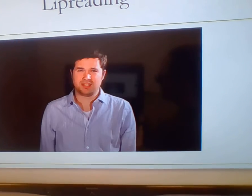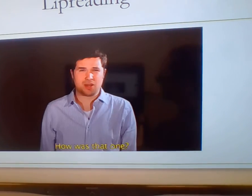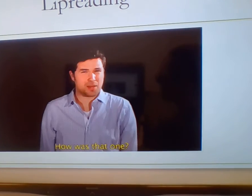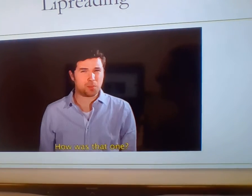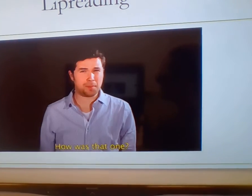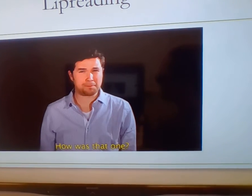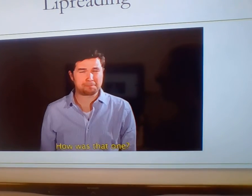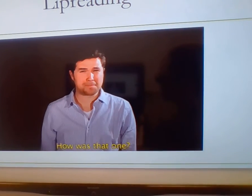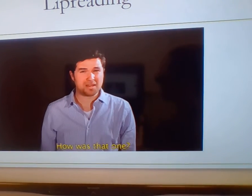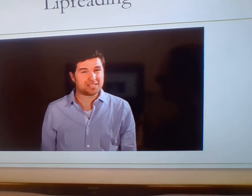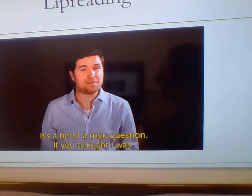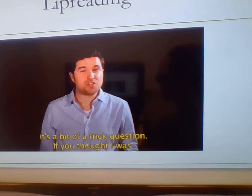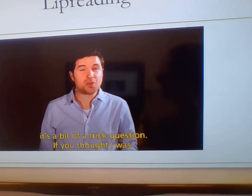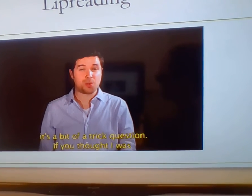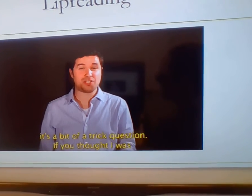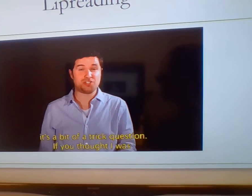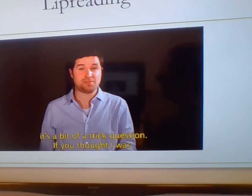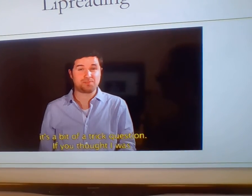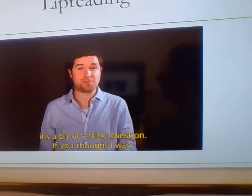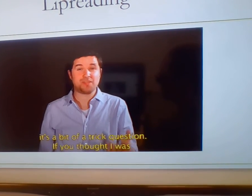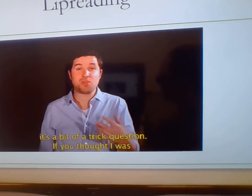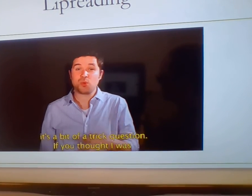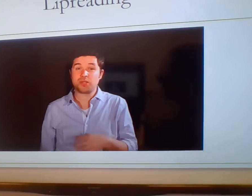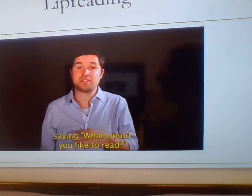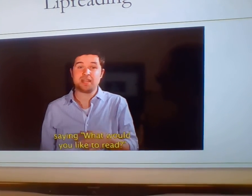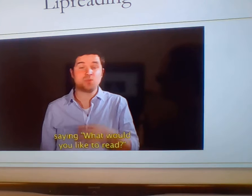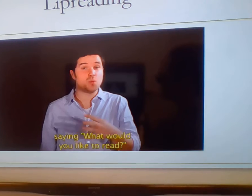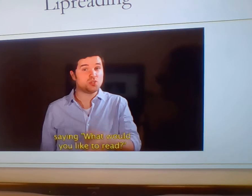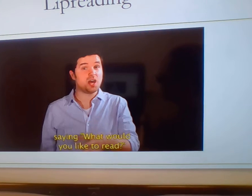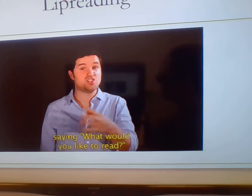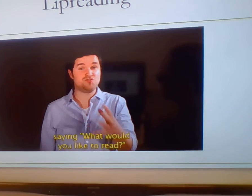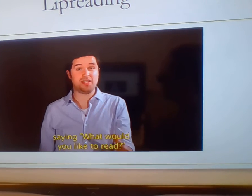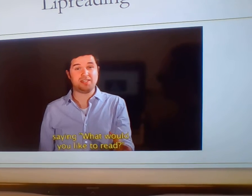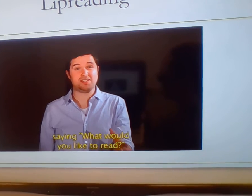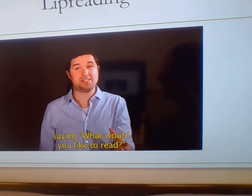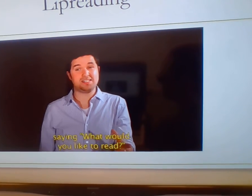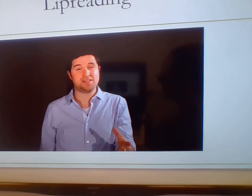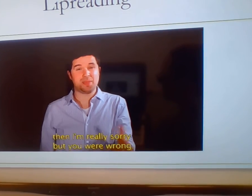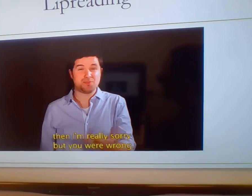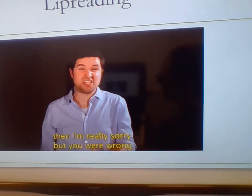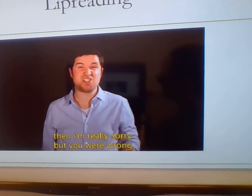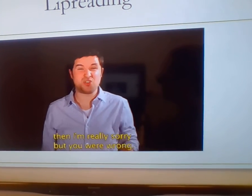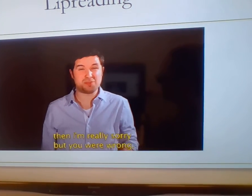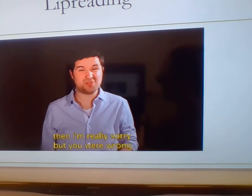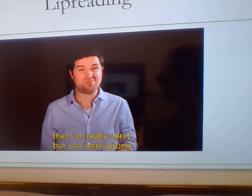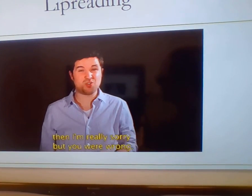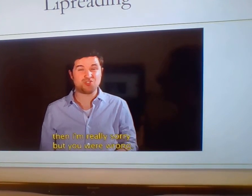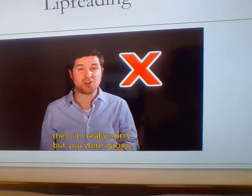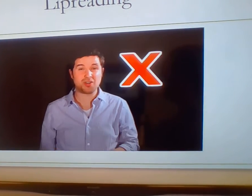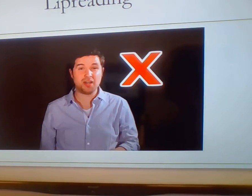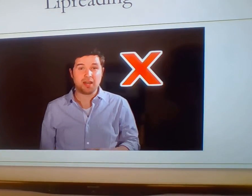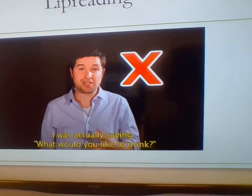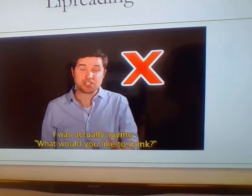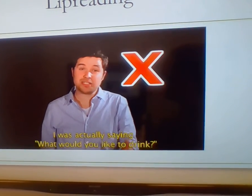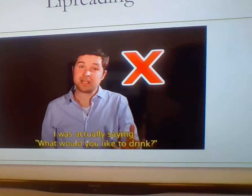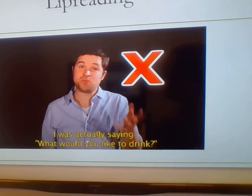How's that one? It's a bit of a trick question. If you thought I was saying, what would you like to read? Then I'm really sorry that you're wrong. I was actually saying, what would you